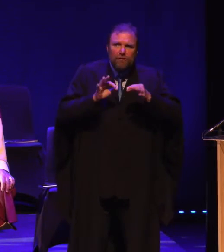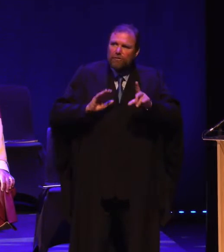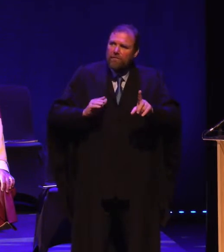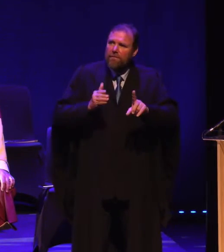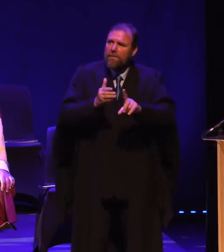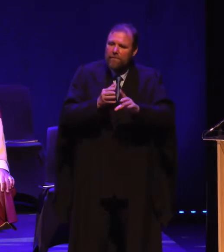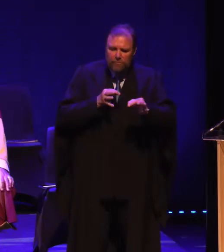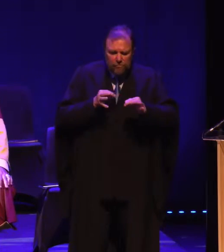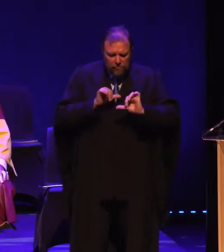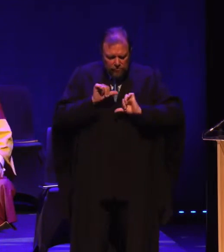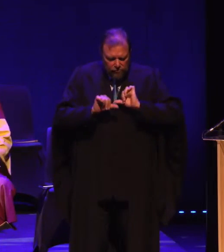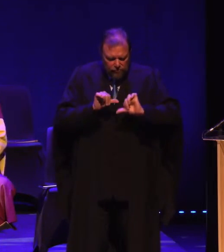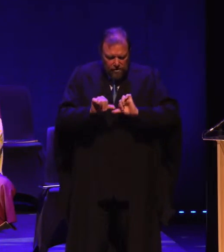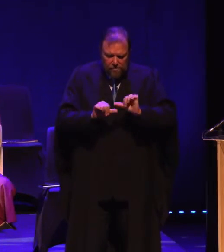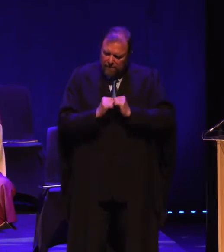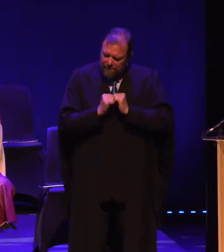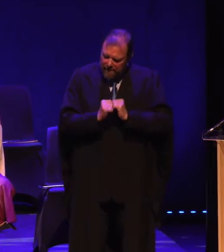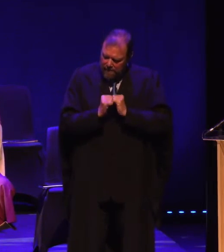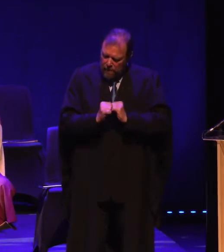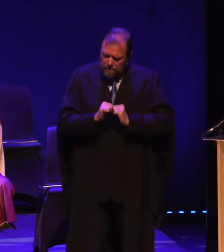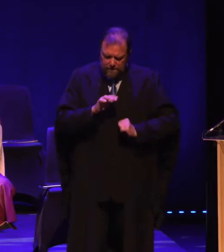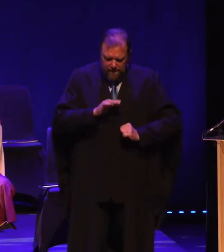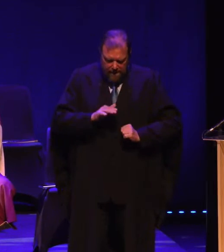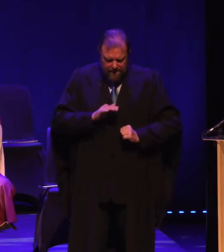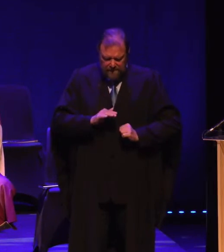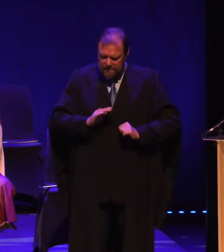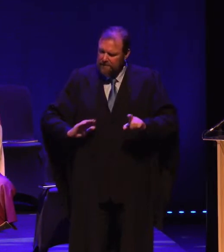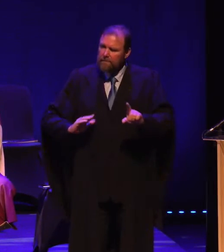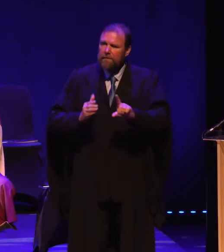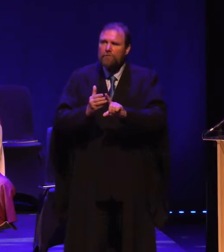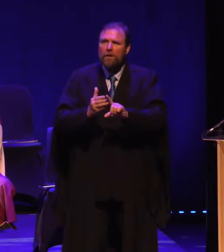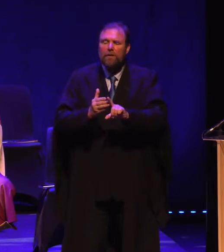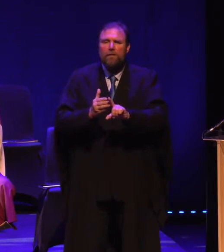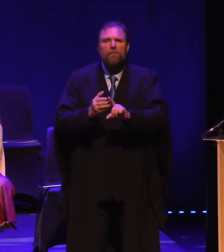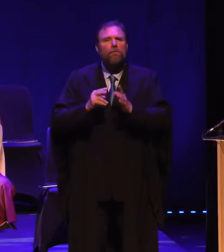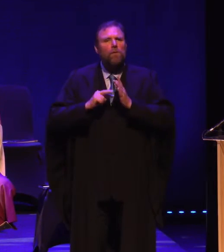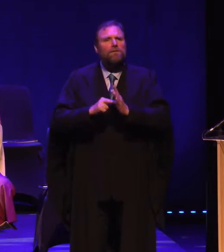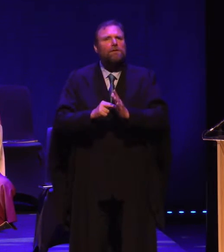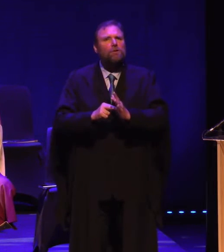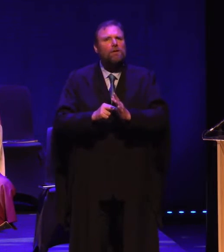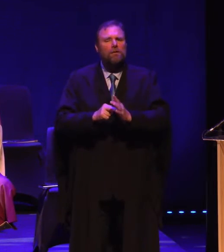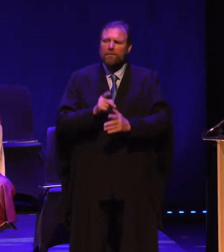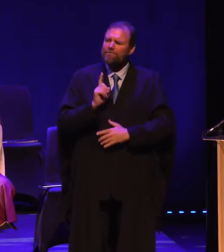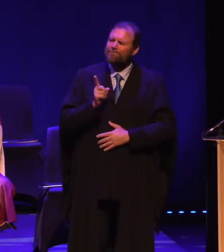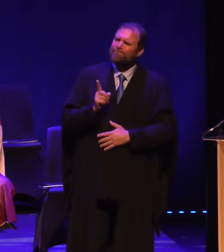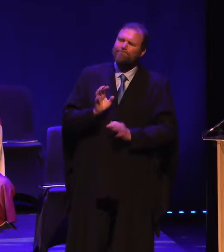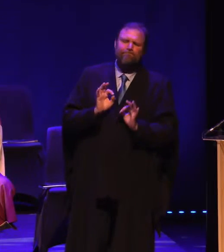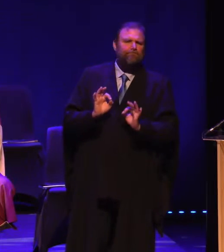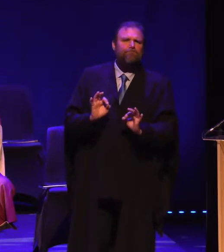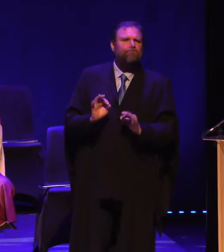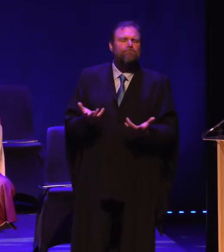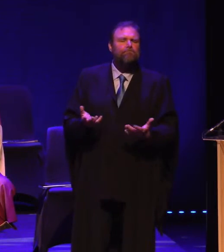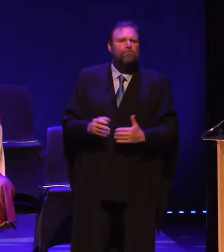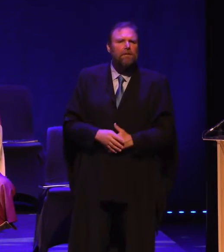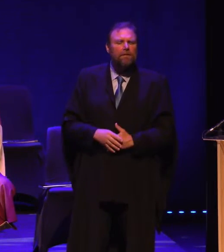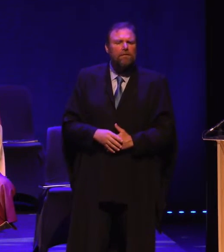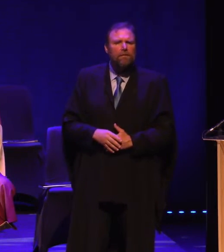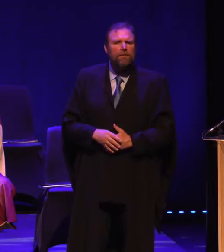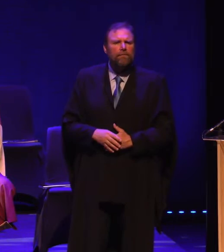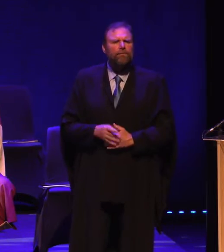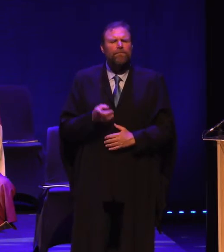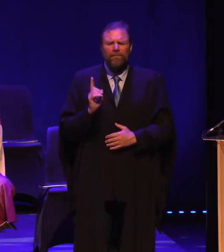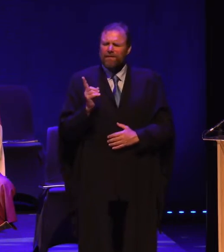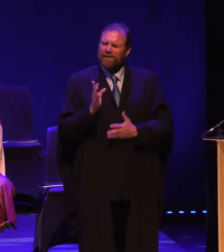programmes, values, behaviours, and mission of an organisation as I saw you articulate at the launch. This